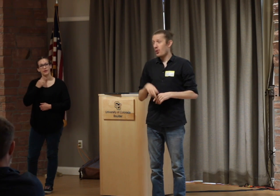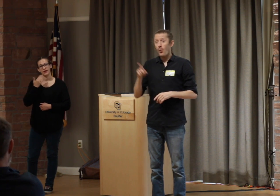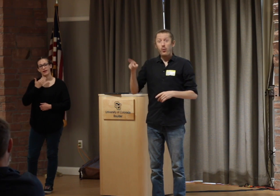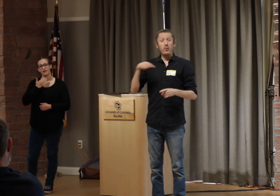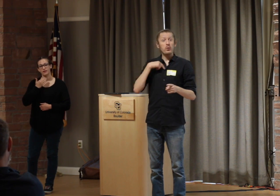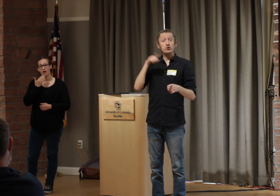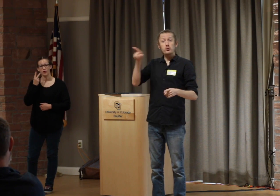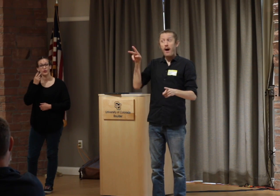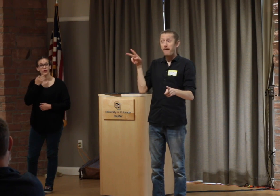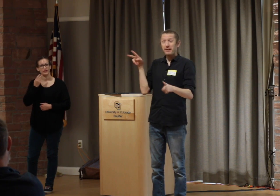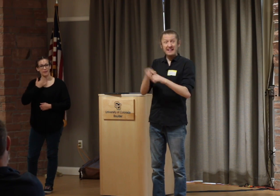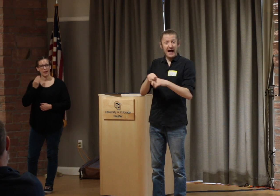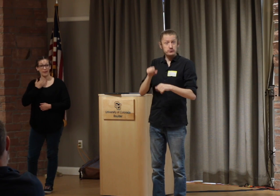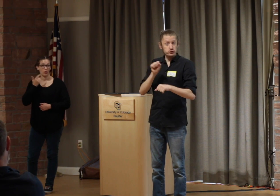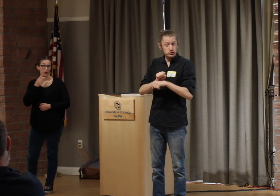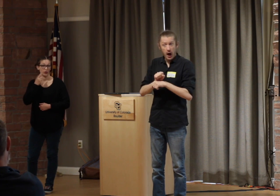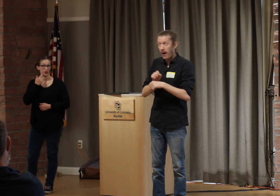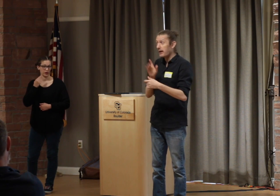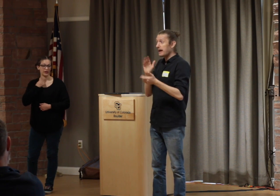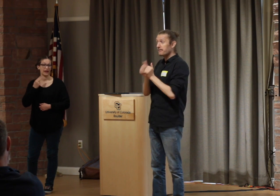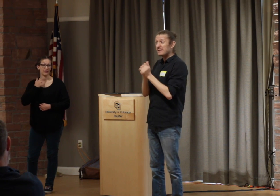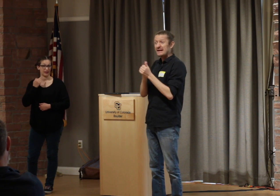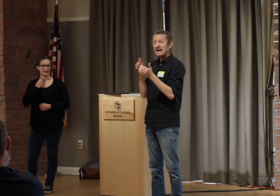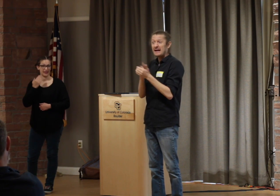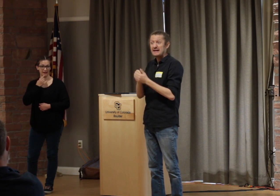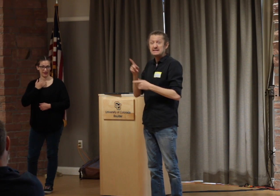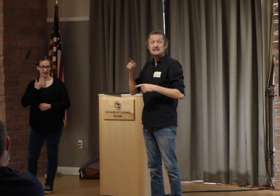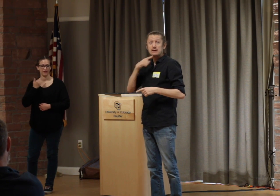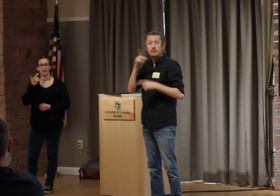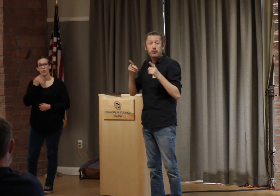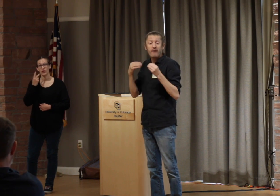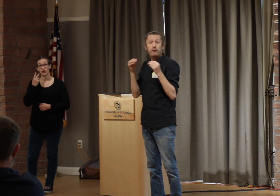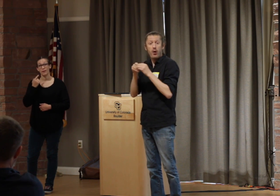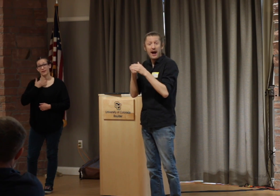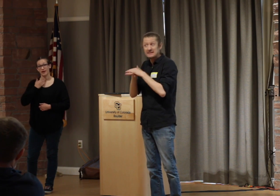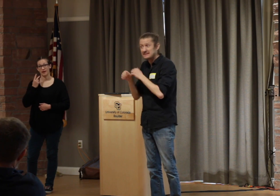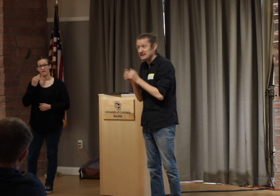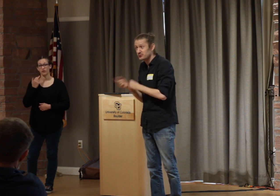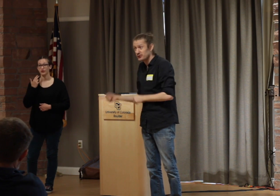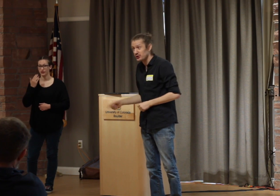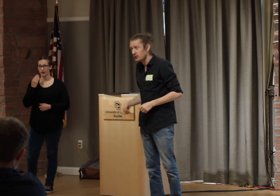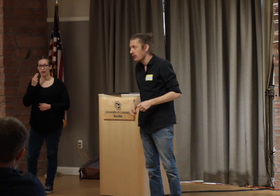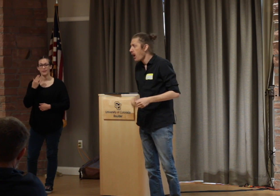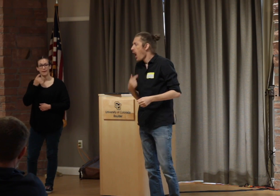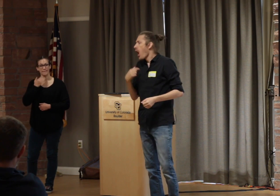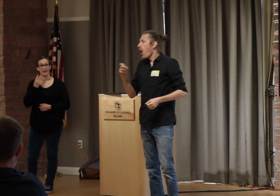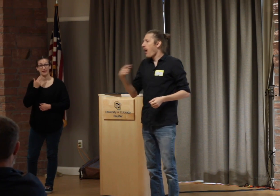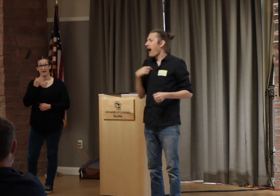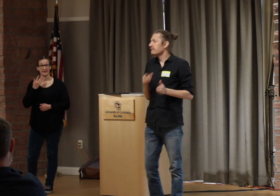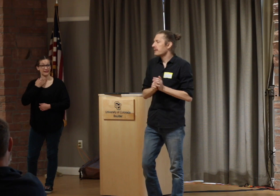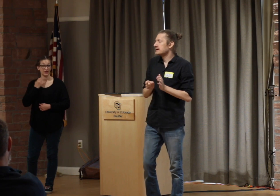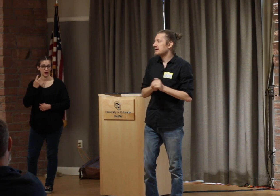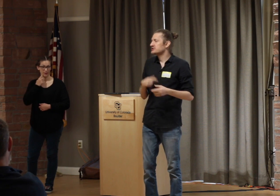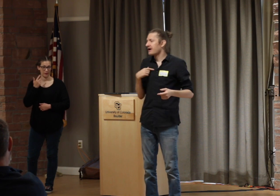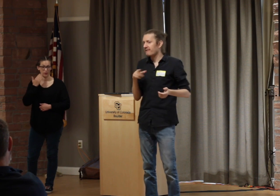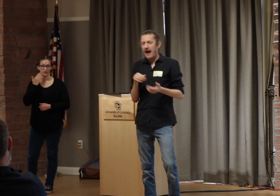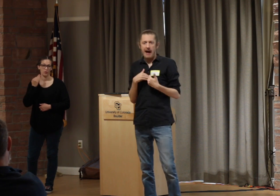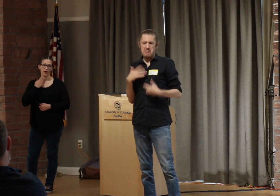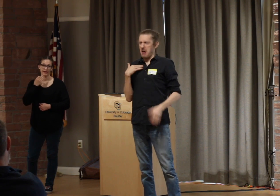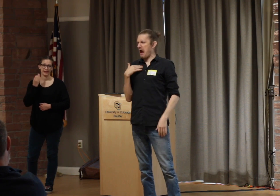a blog and put that on your resume about what you learned in class that day. When you're applying for a job, competing